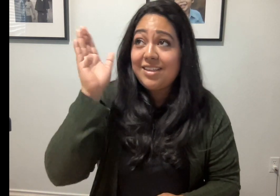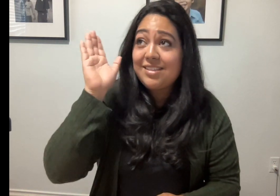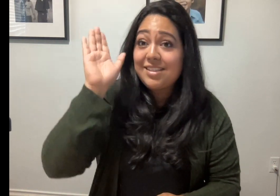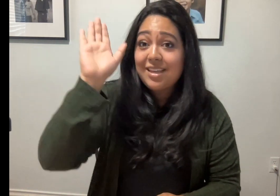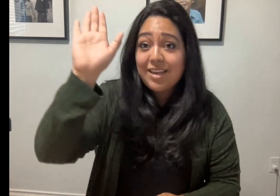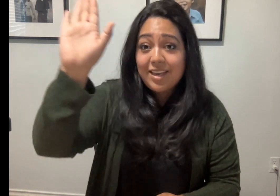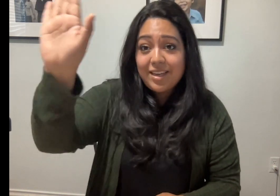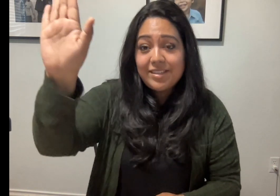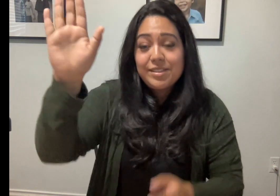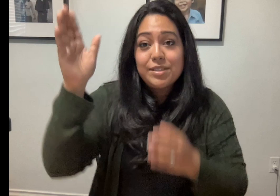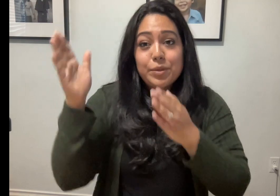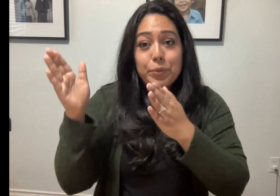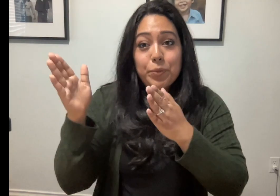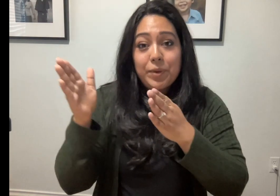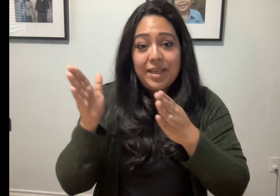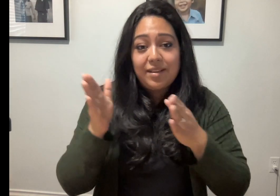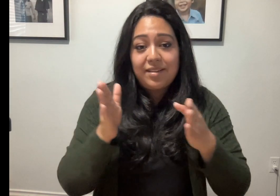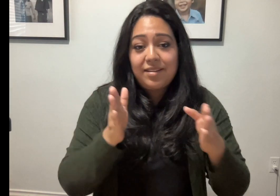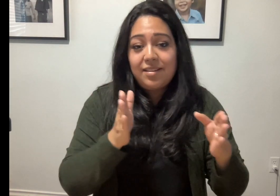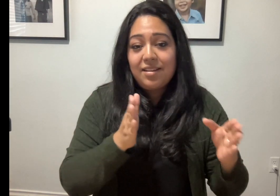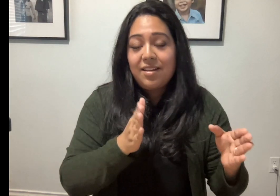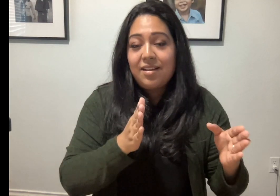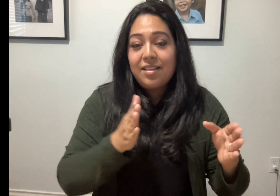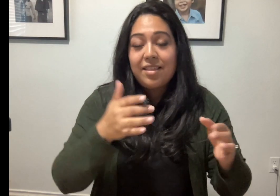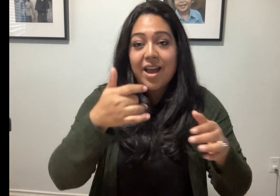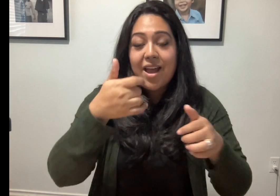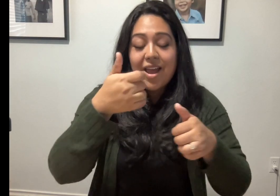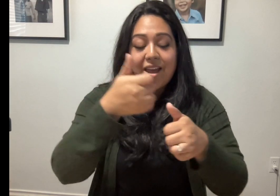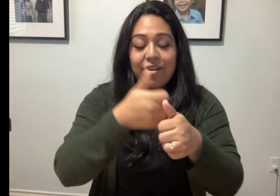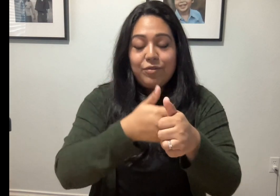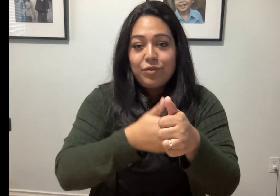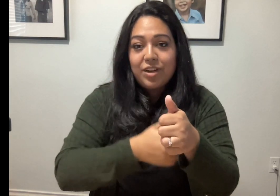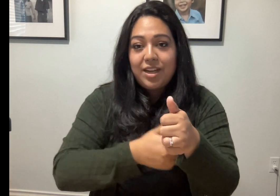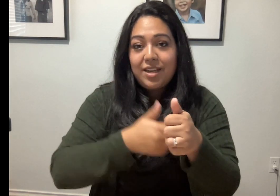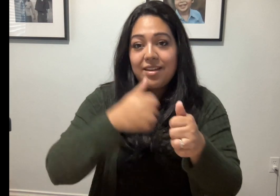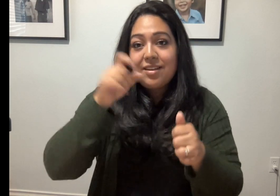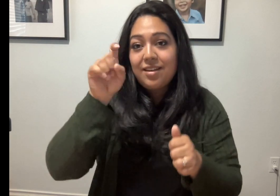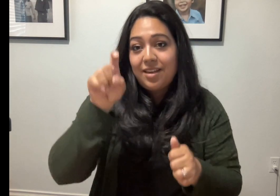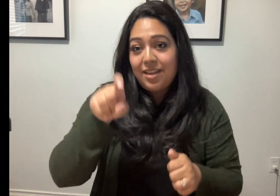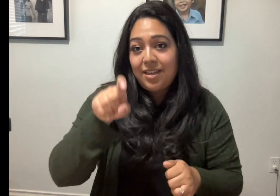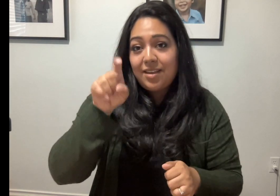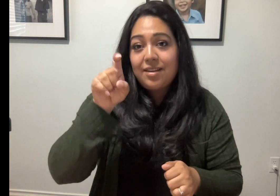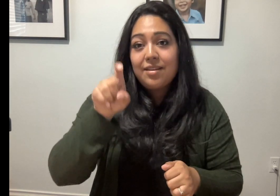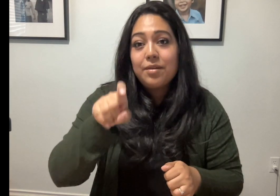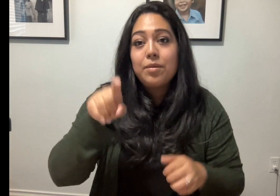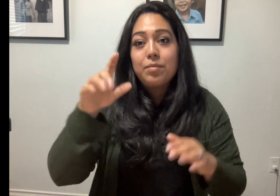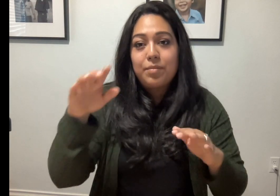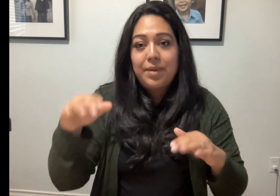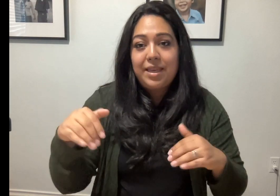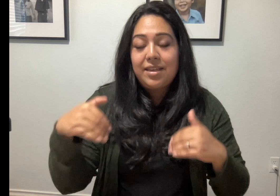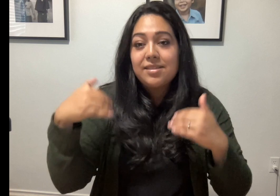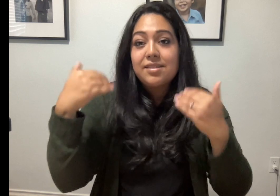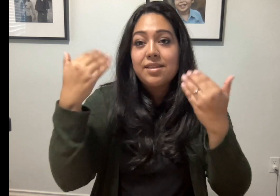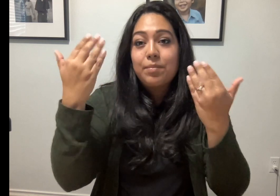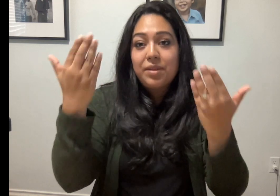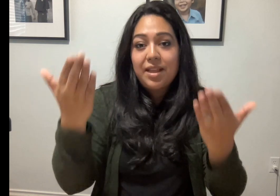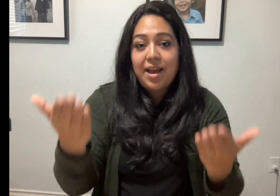is His will that every need be